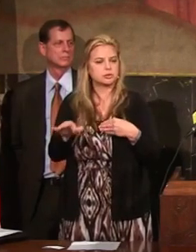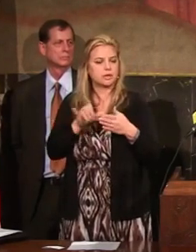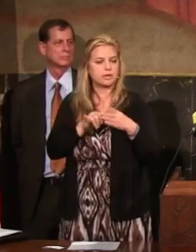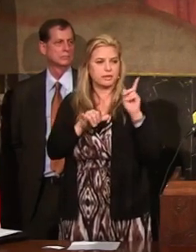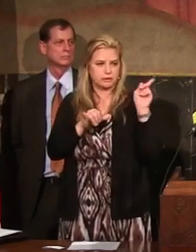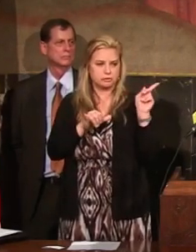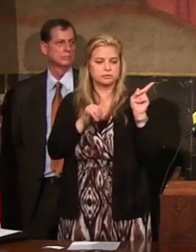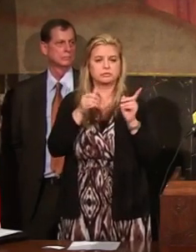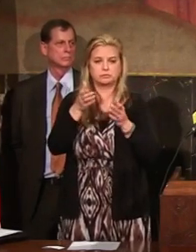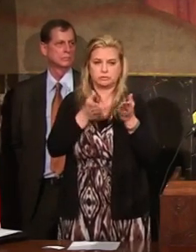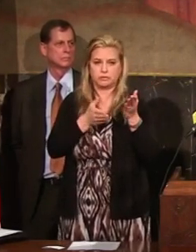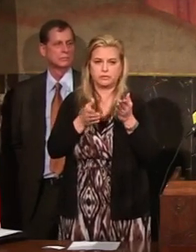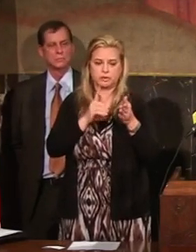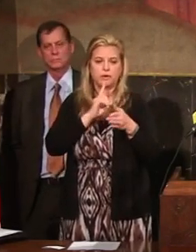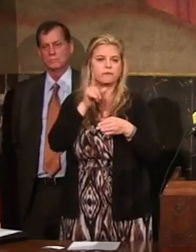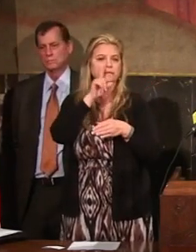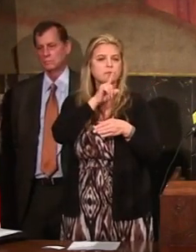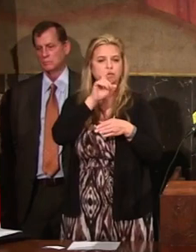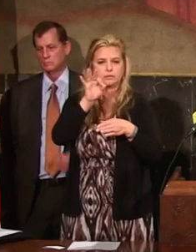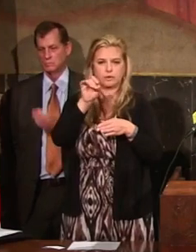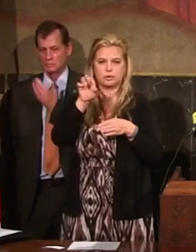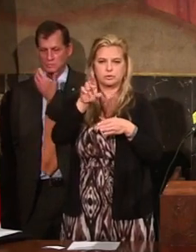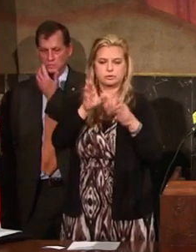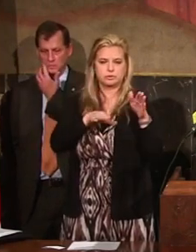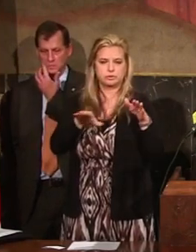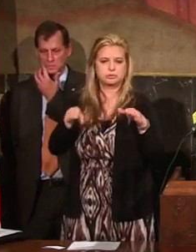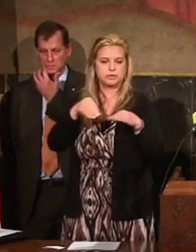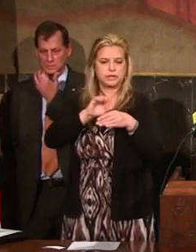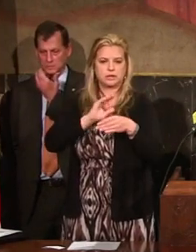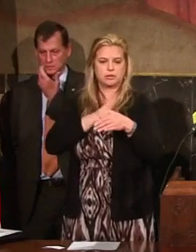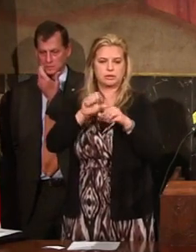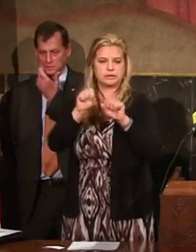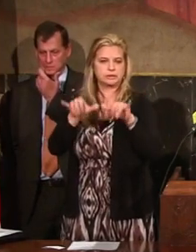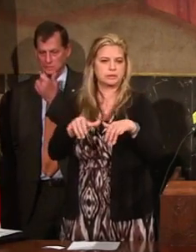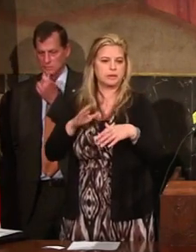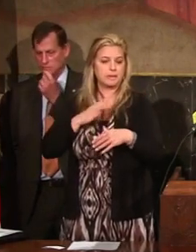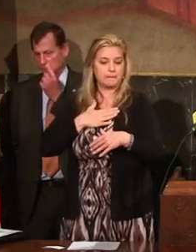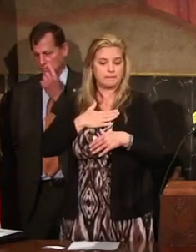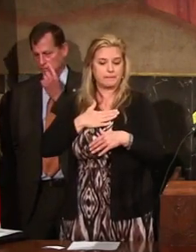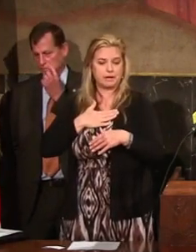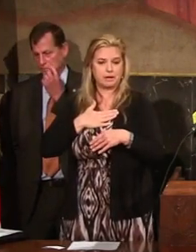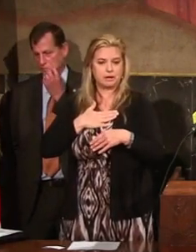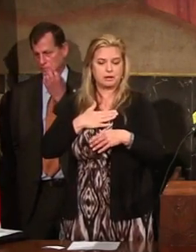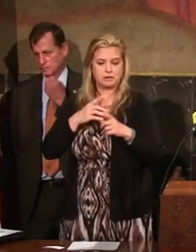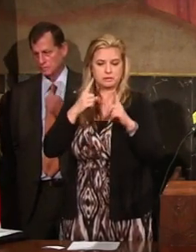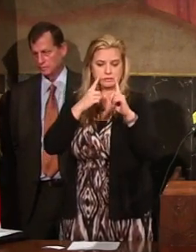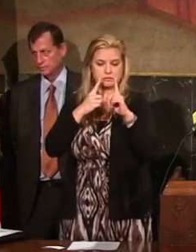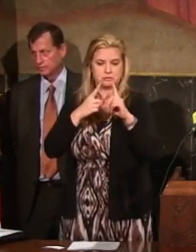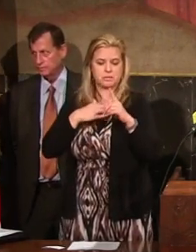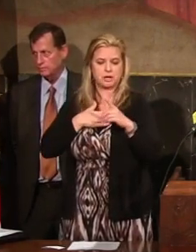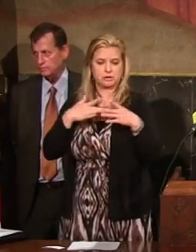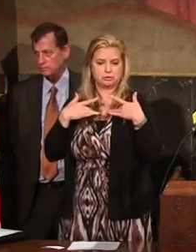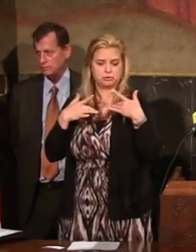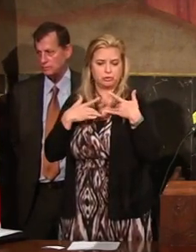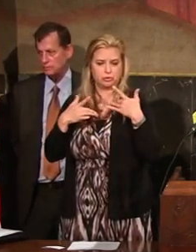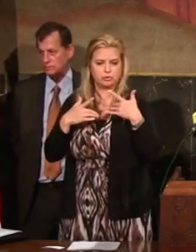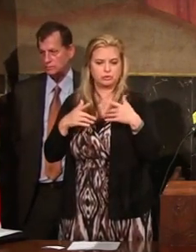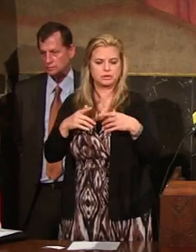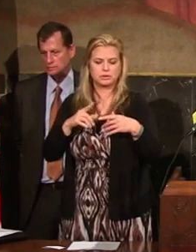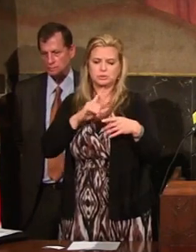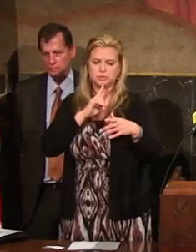she serves are foster children in our system. And my main concern with this budget is the lack